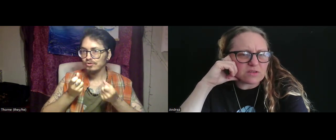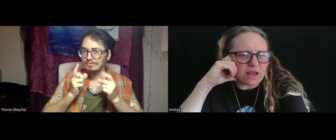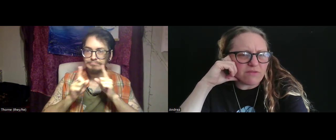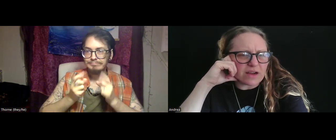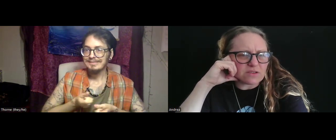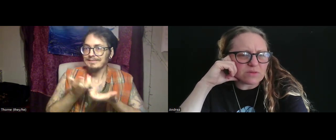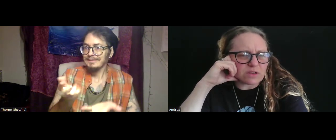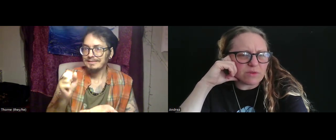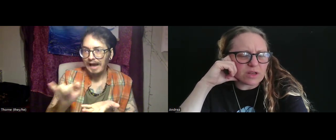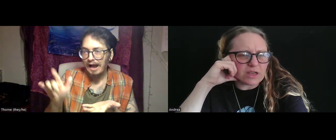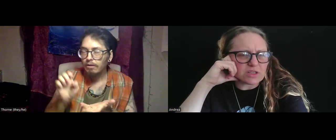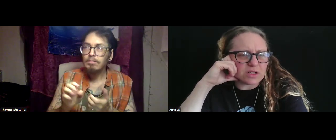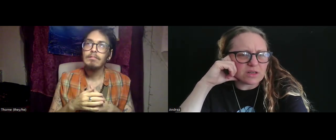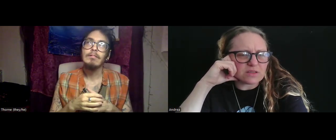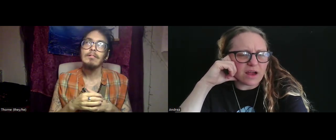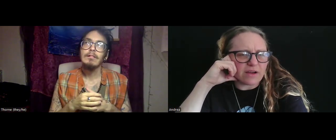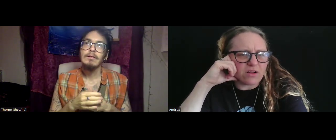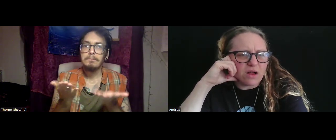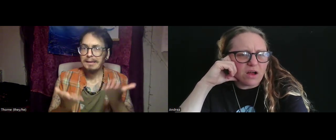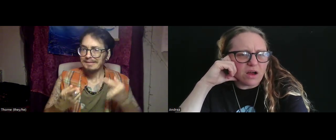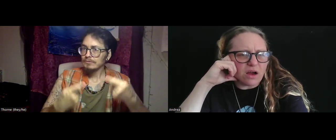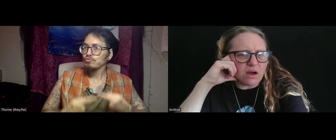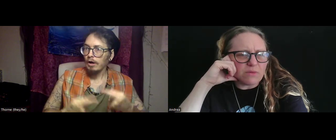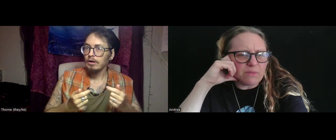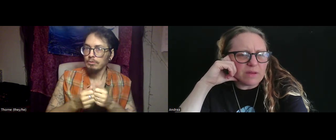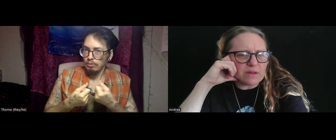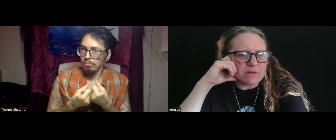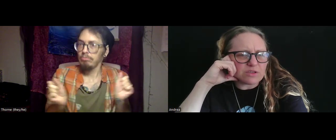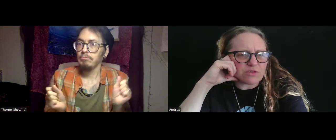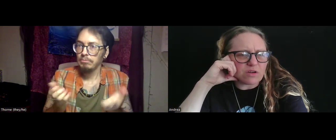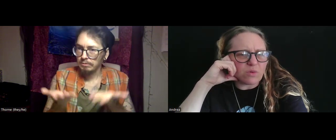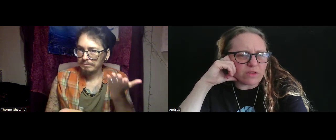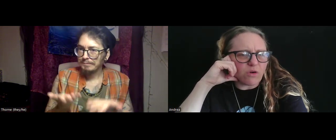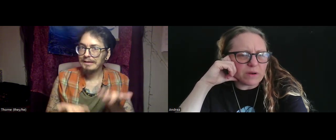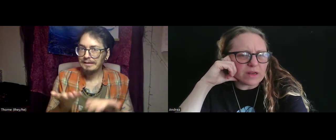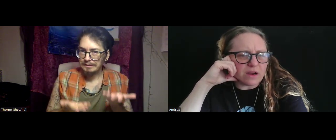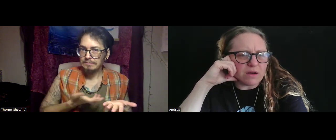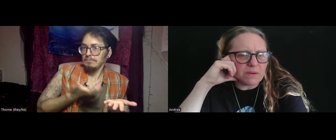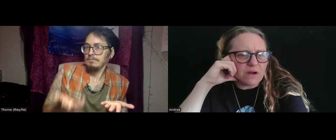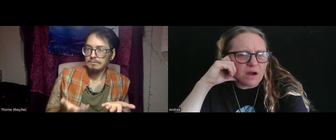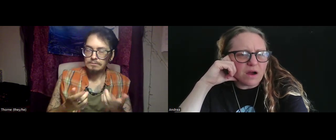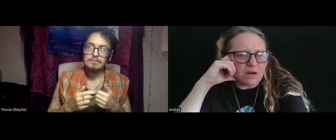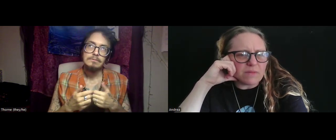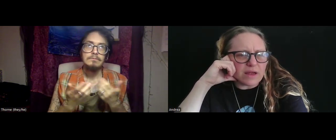lot of factors with the communication style. But maybe they would struggle with opening up,